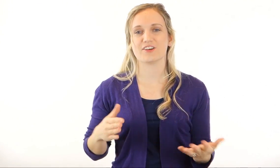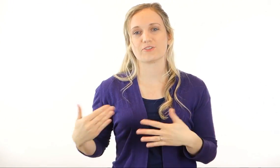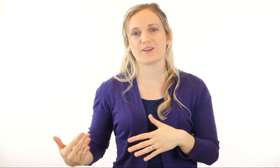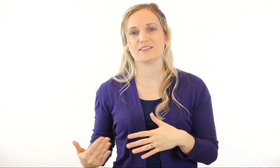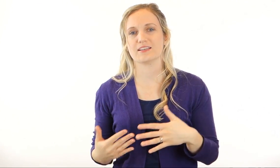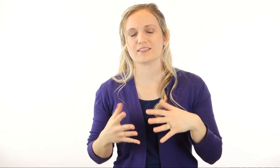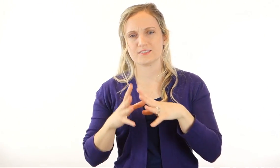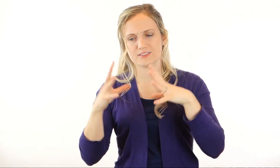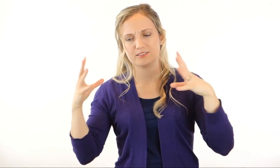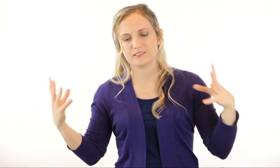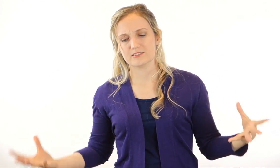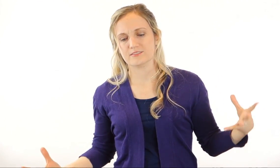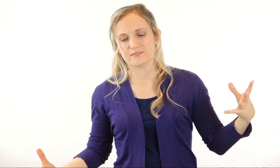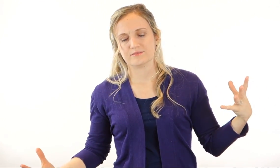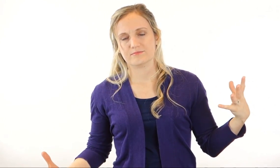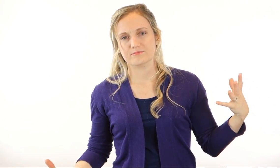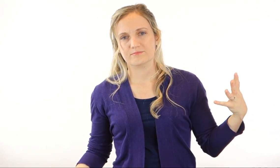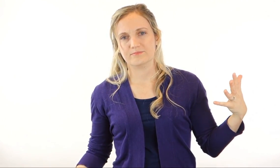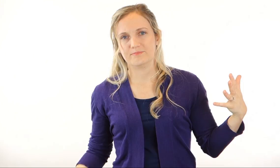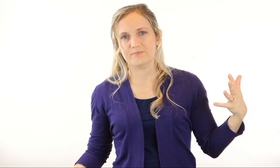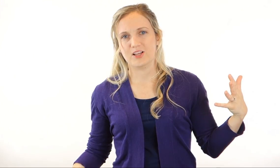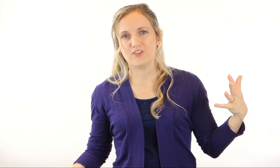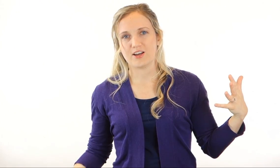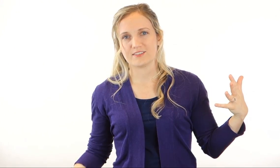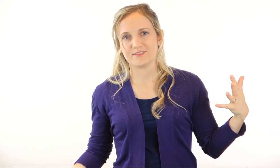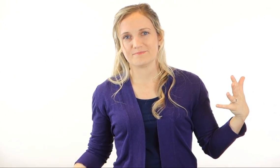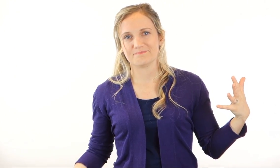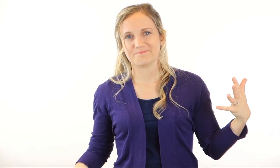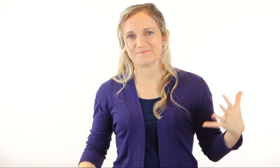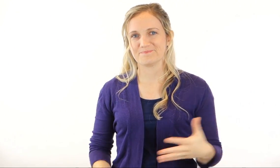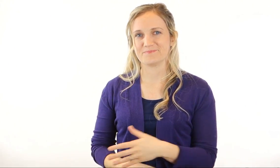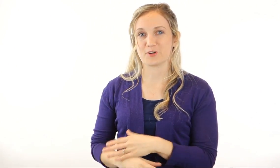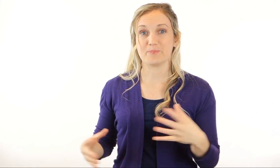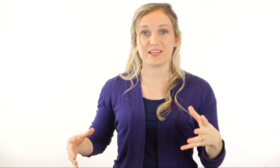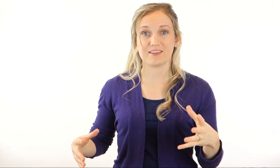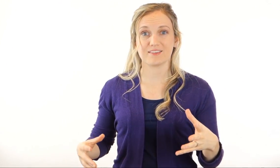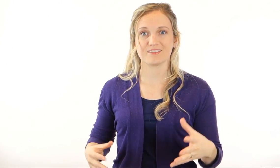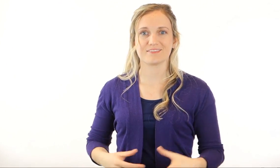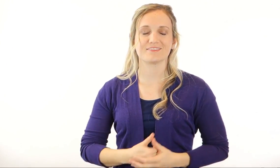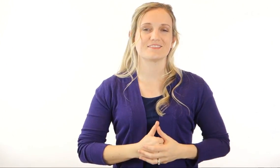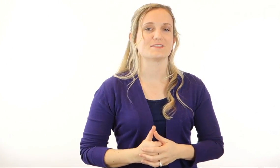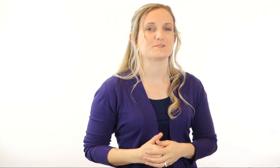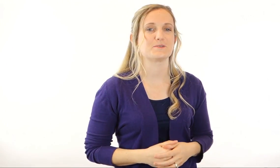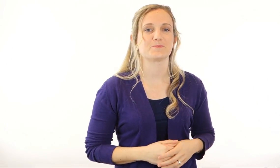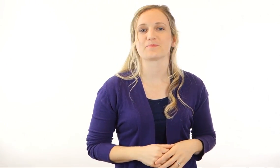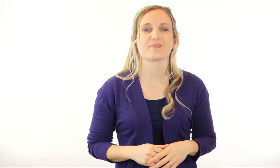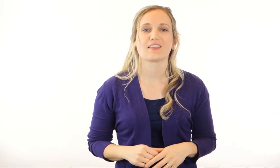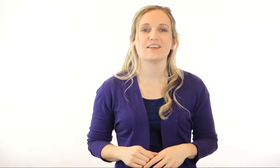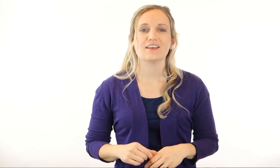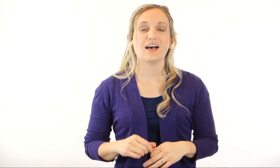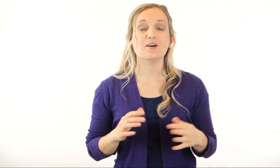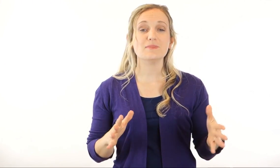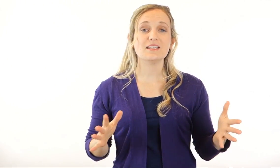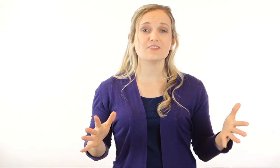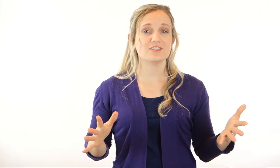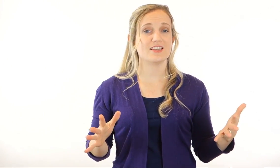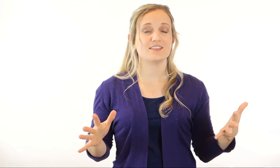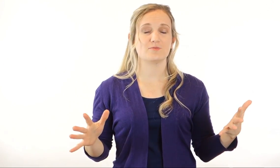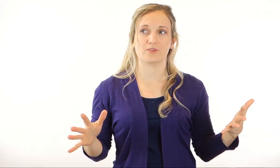not great like a lot or big. So help me to understand his